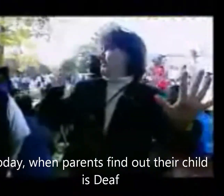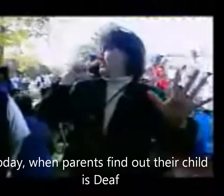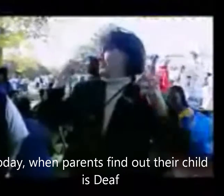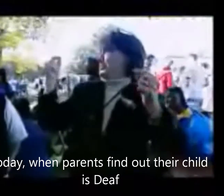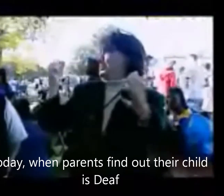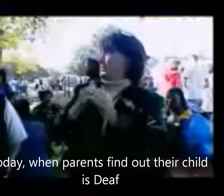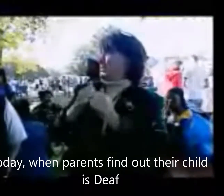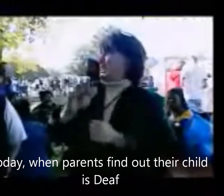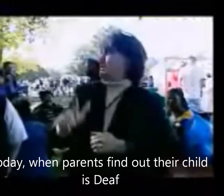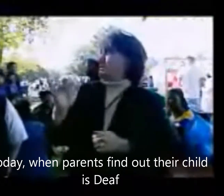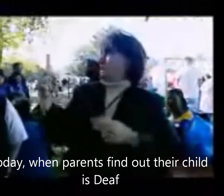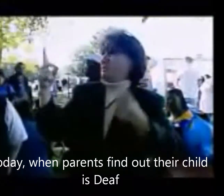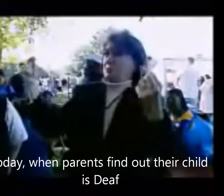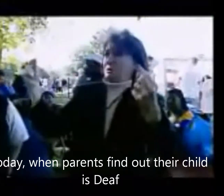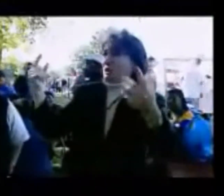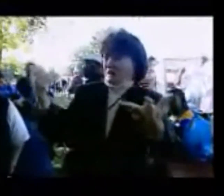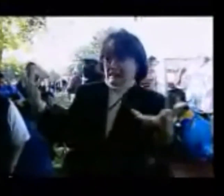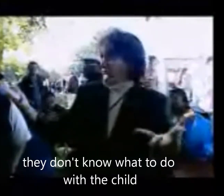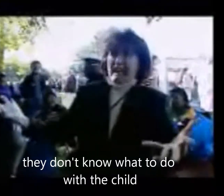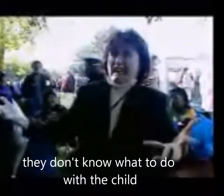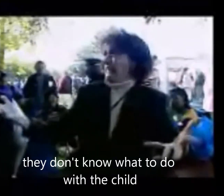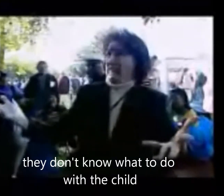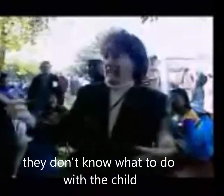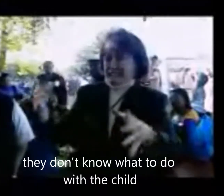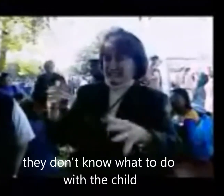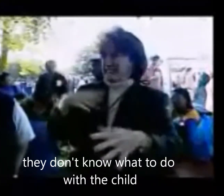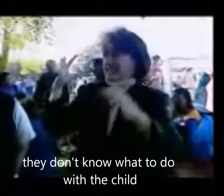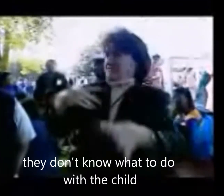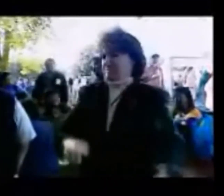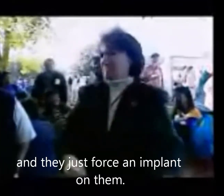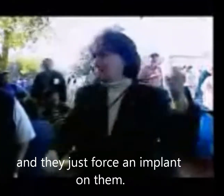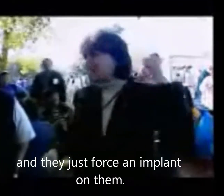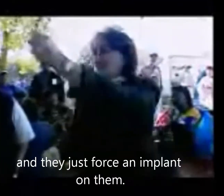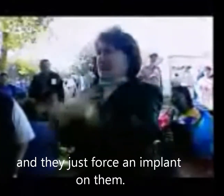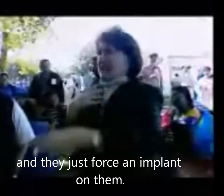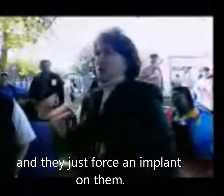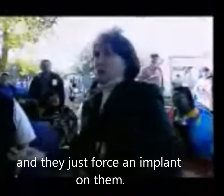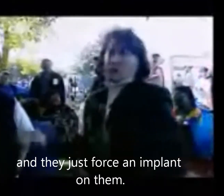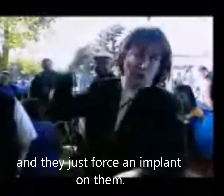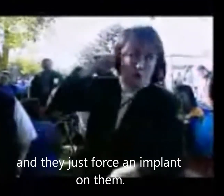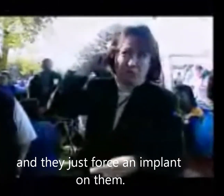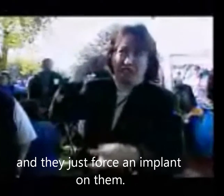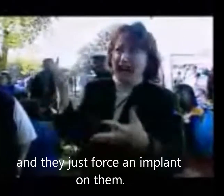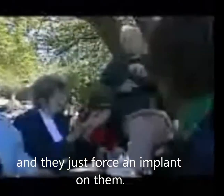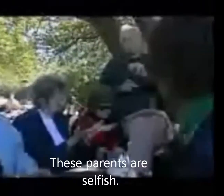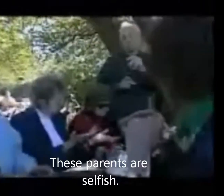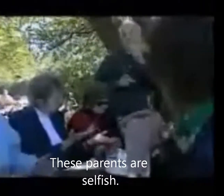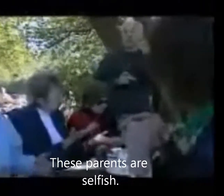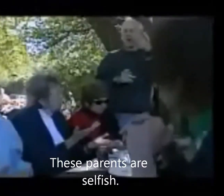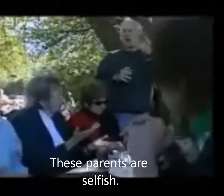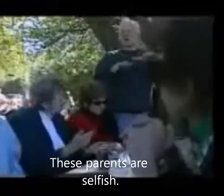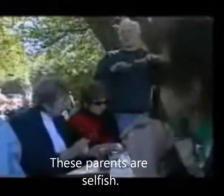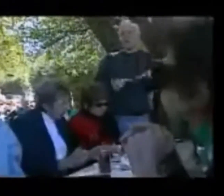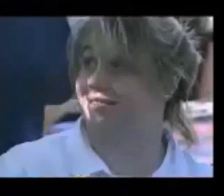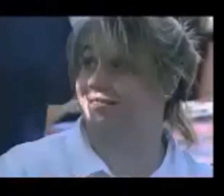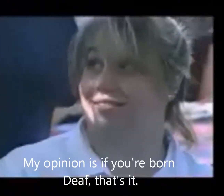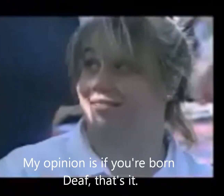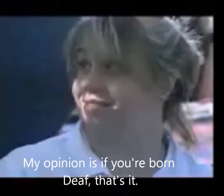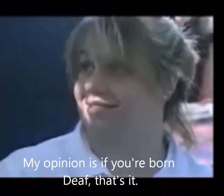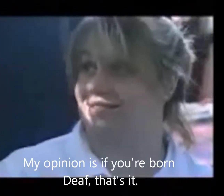when parents find out their child is deaf, they don't know what to do with the child, and they just force an implant on them. These parents are selfish. My